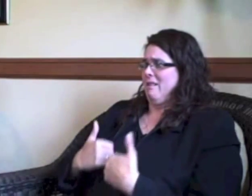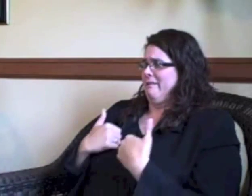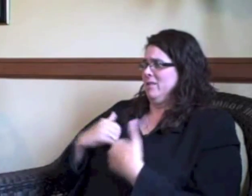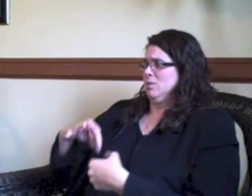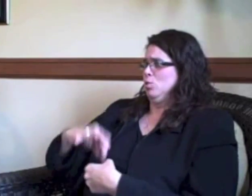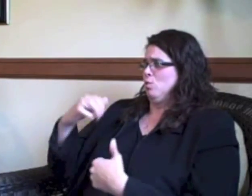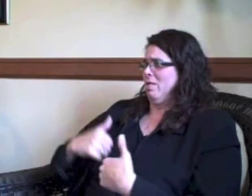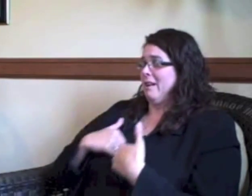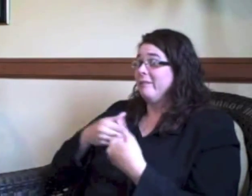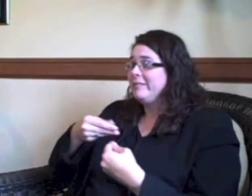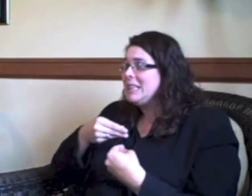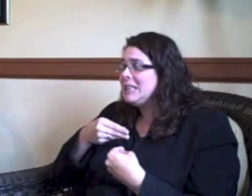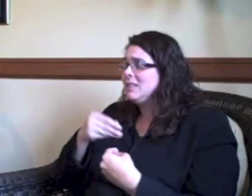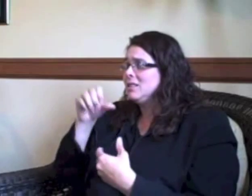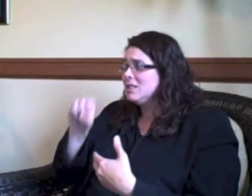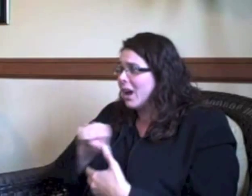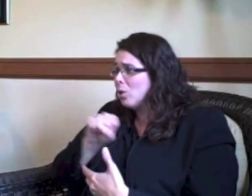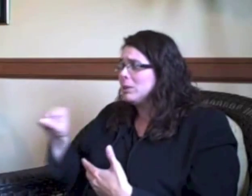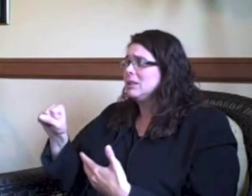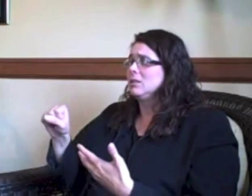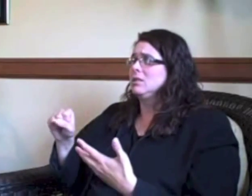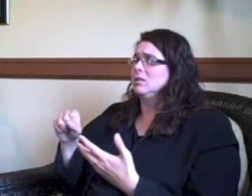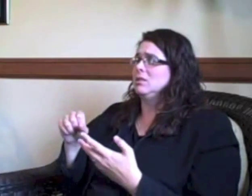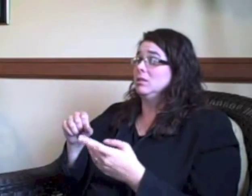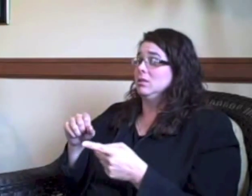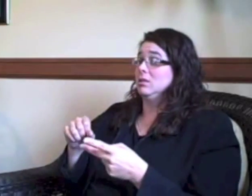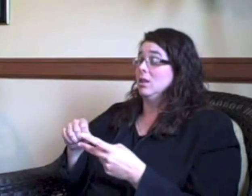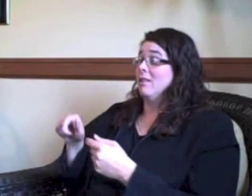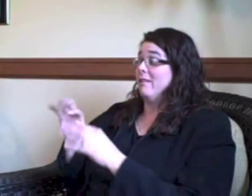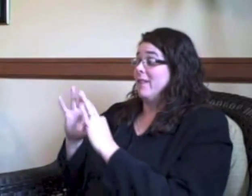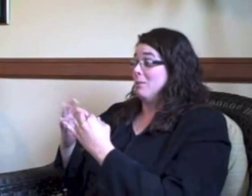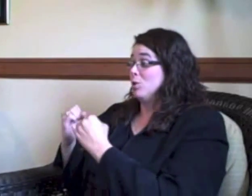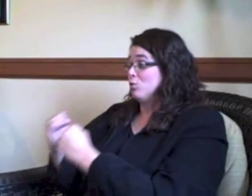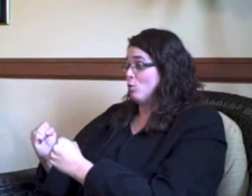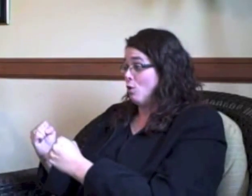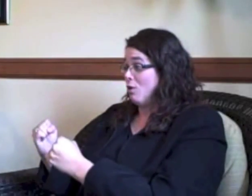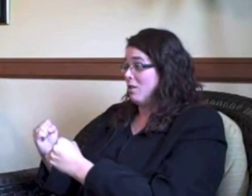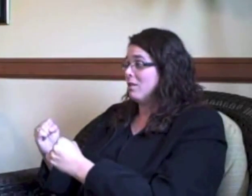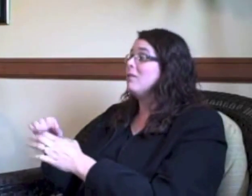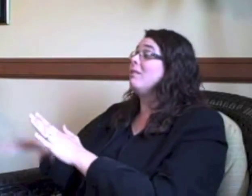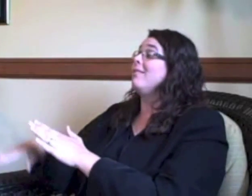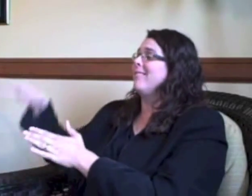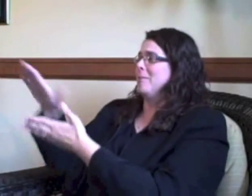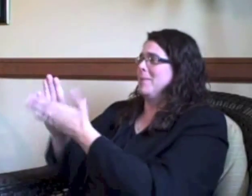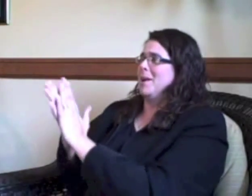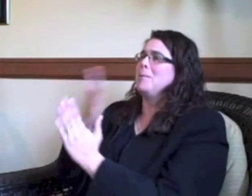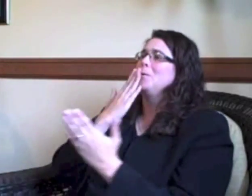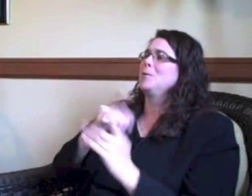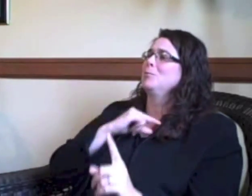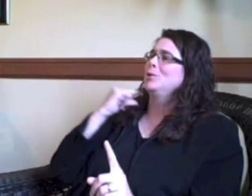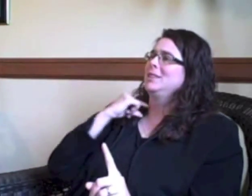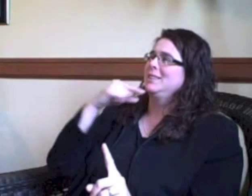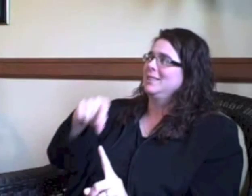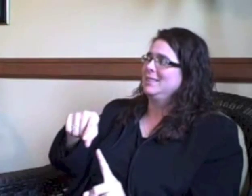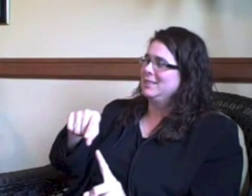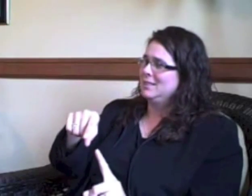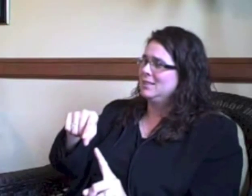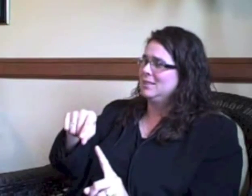the church and of our spiritual life. They give us the sacraments. If the family's strong,